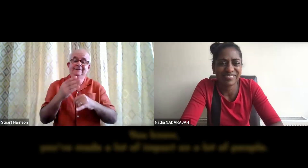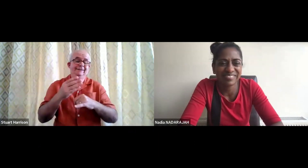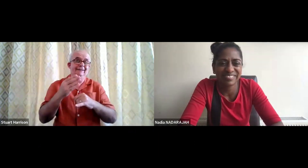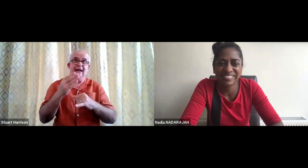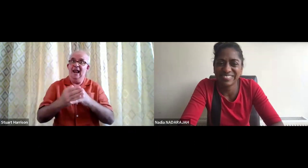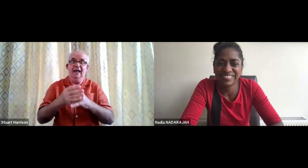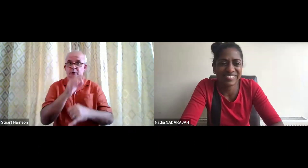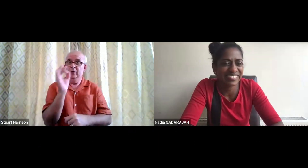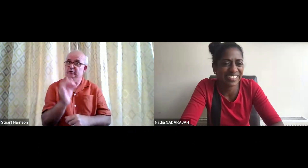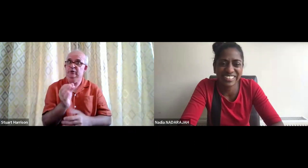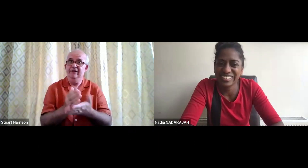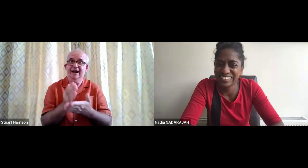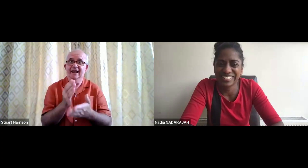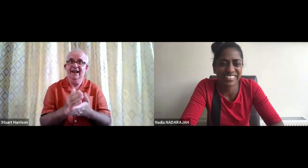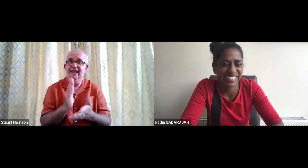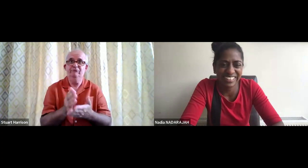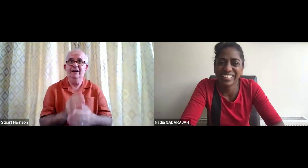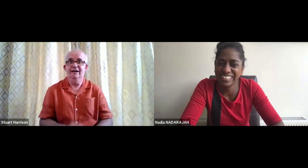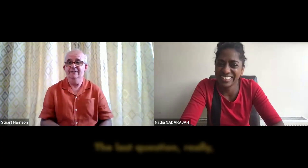people.